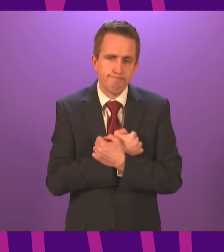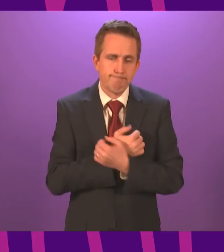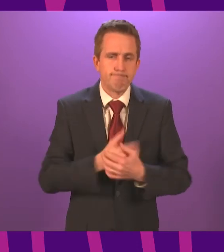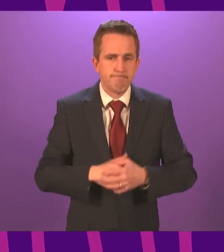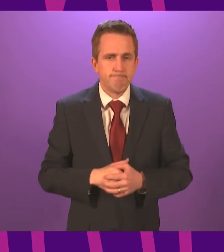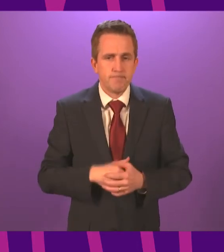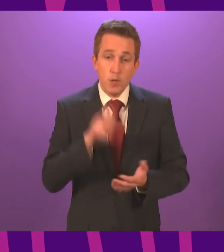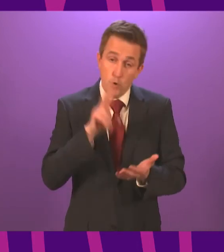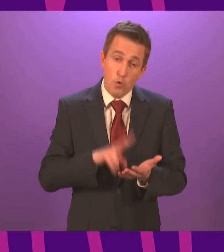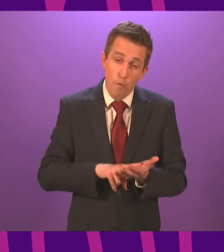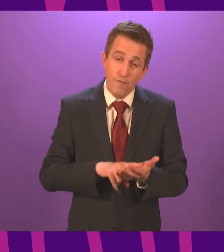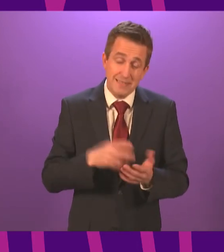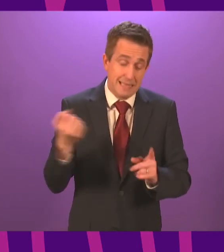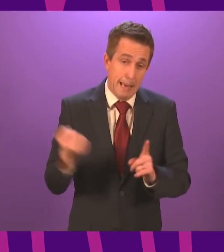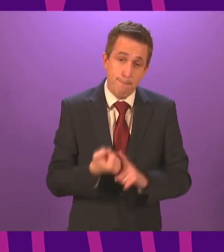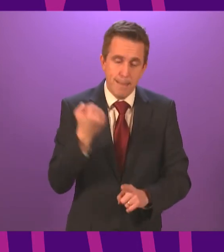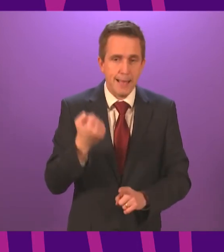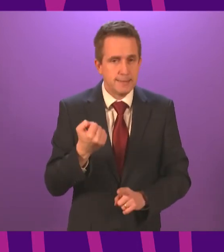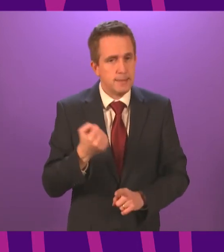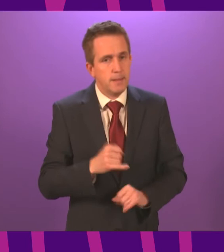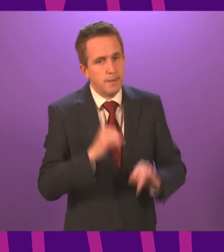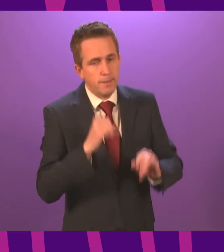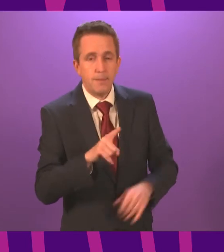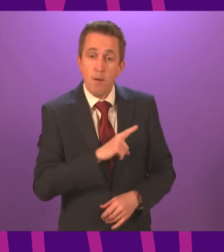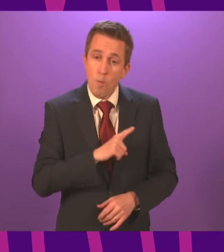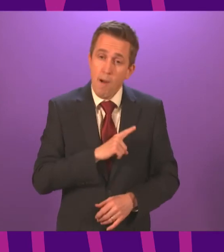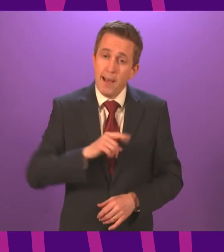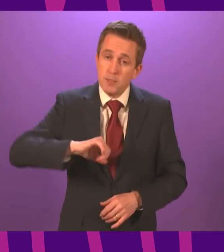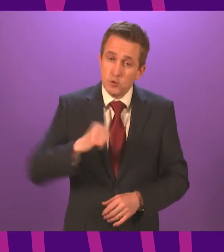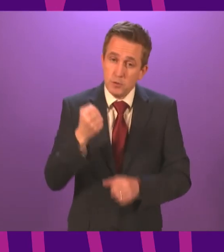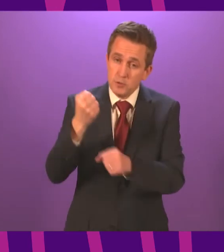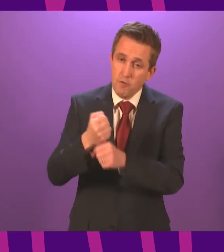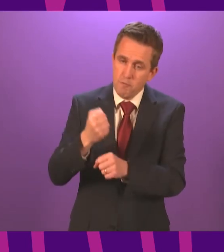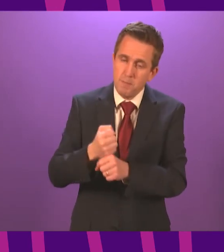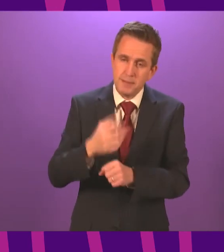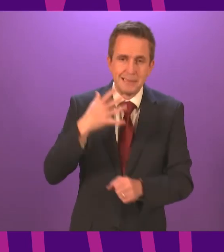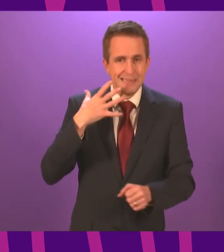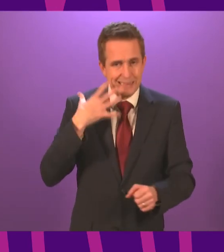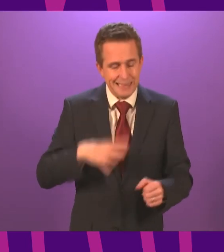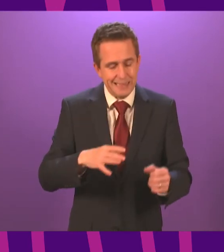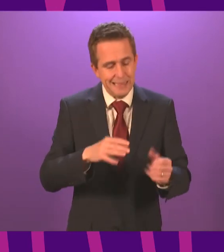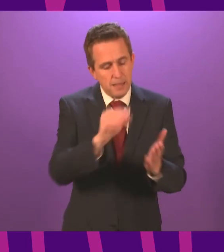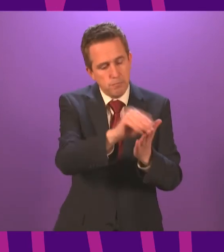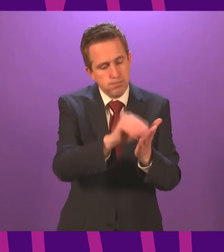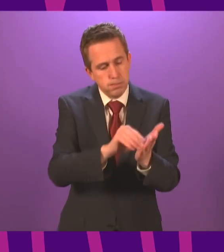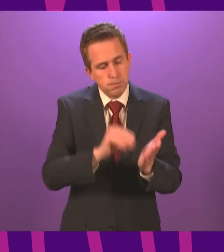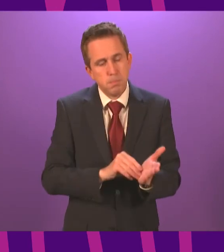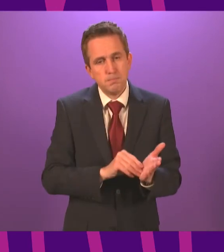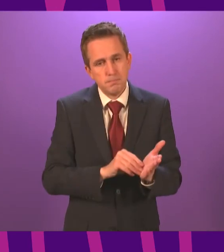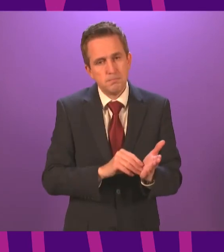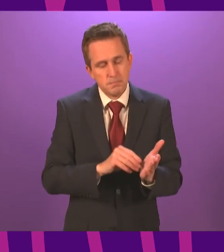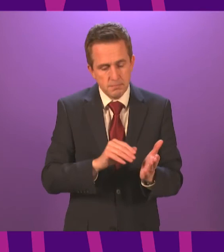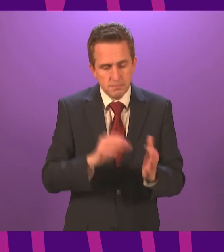this virus and why it's critical that as a government we take forward the appropriate measures in order to seek to try